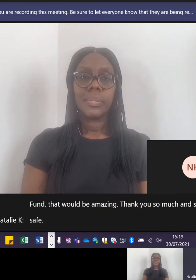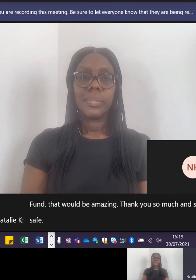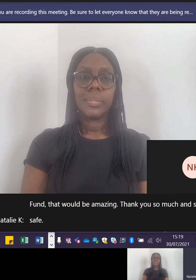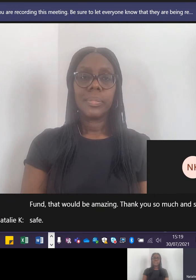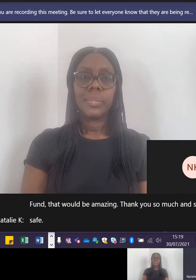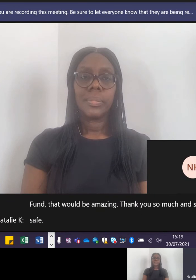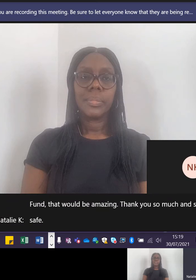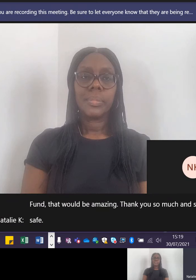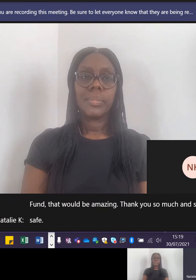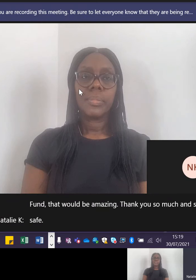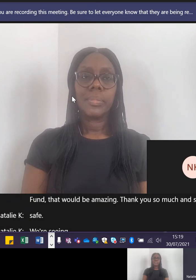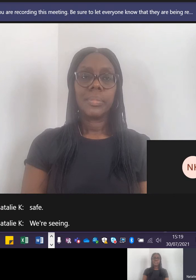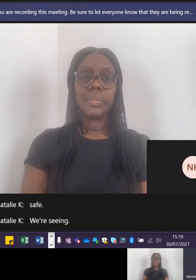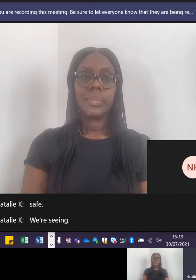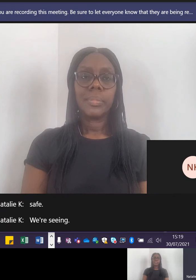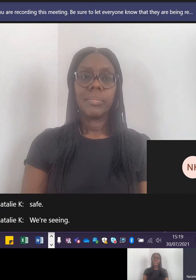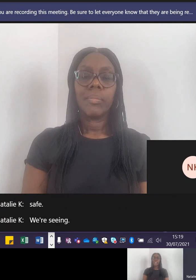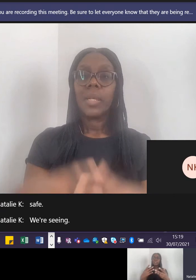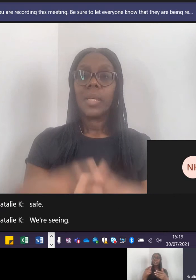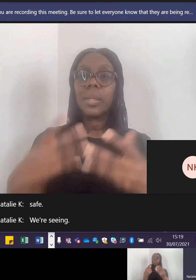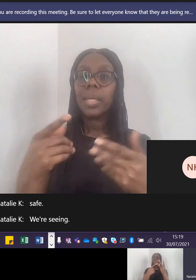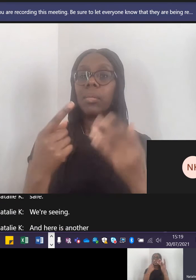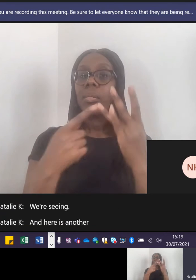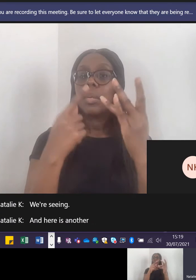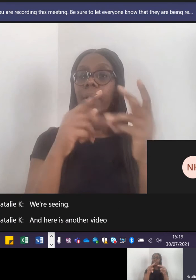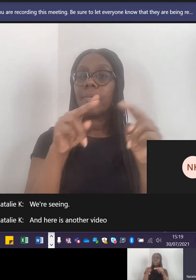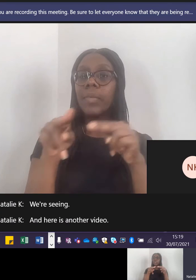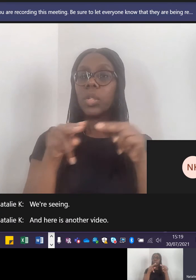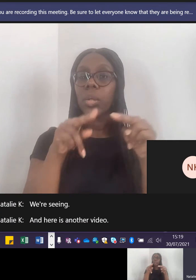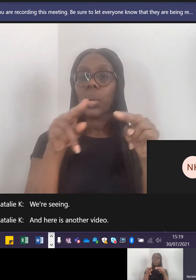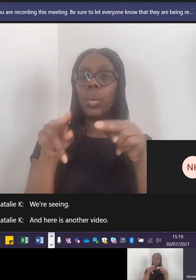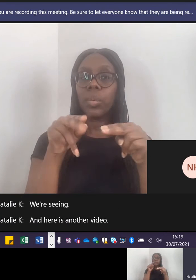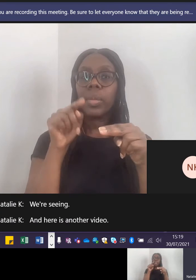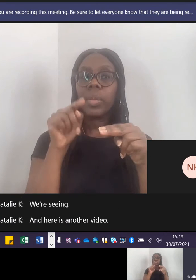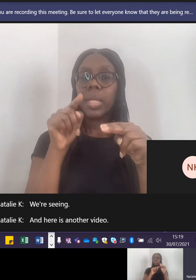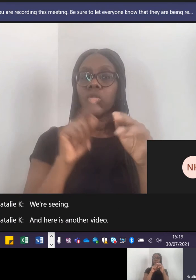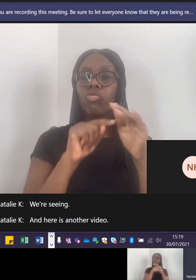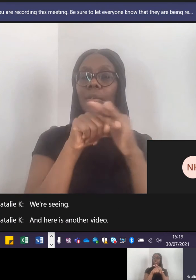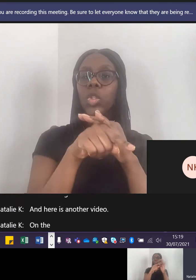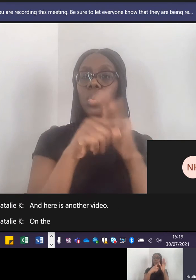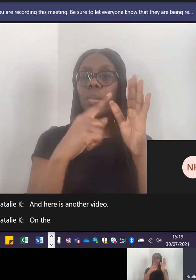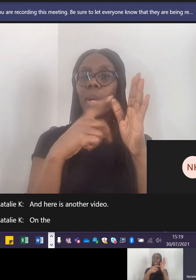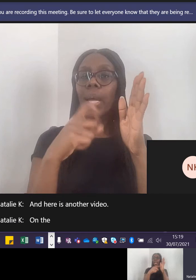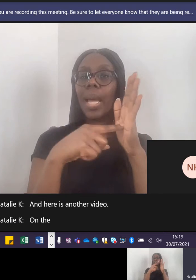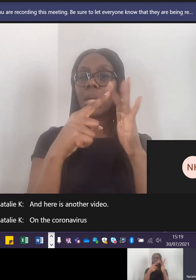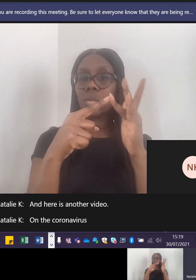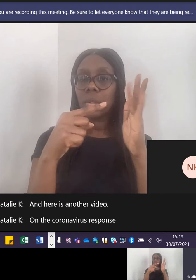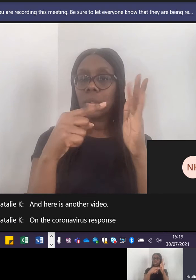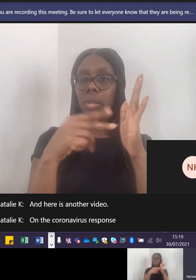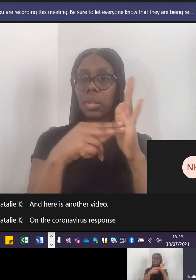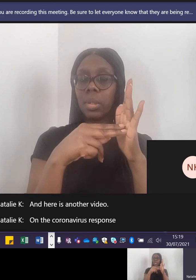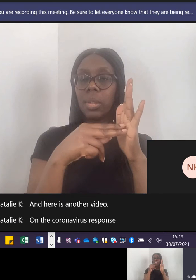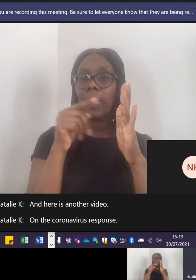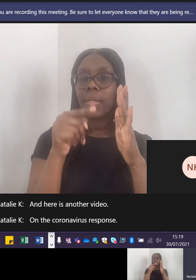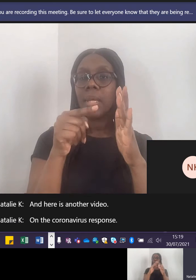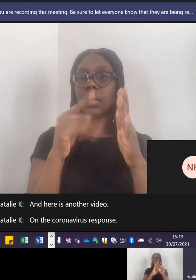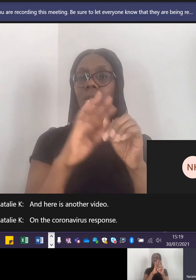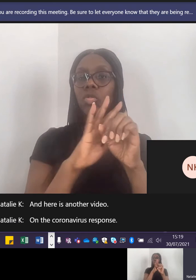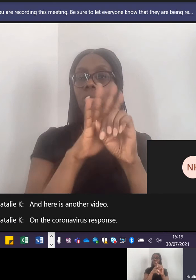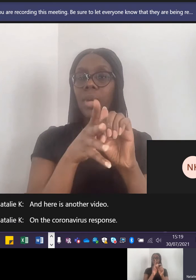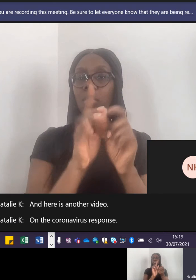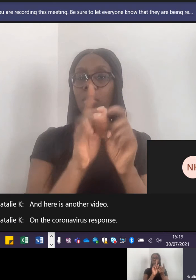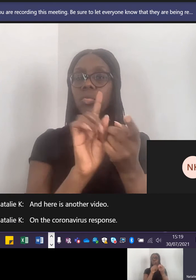We're seeing... And here is another video on the coronavirus response